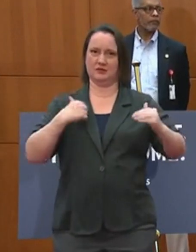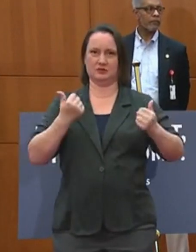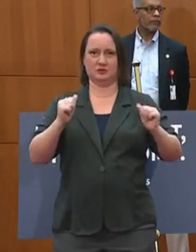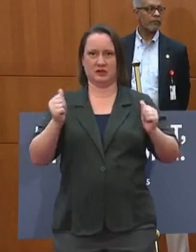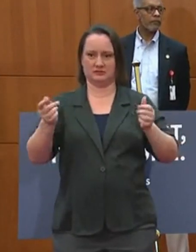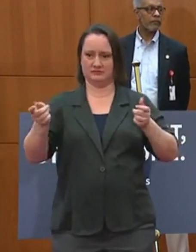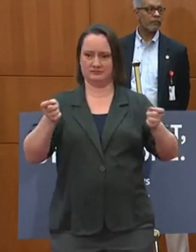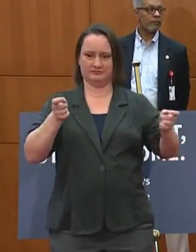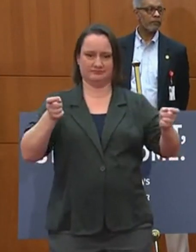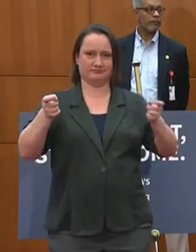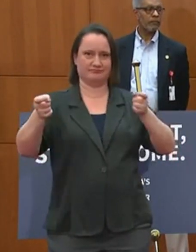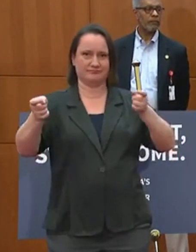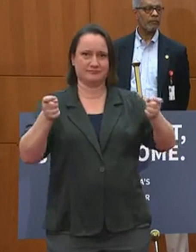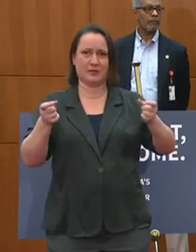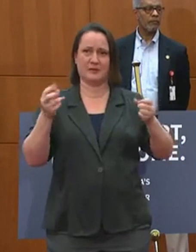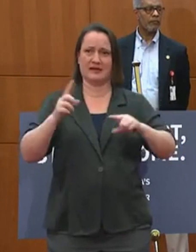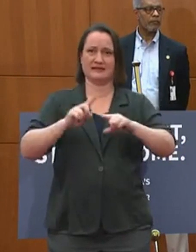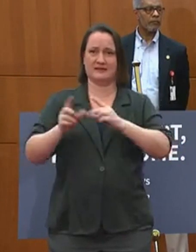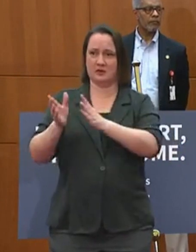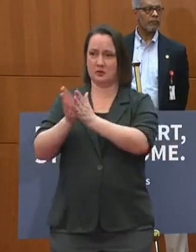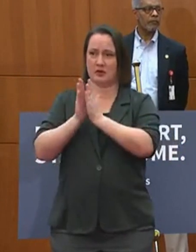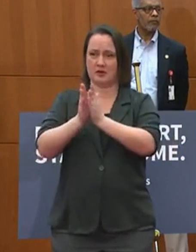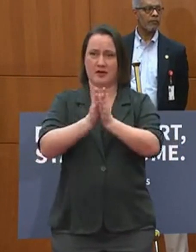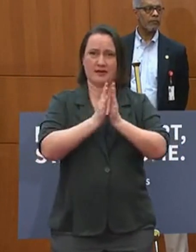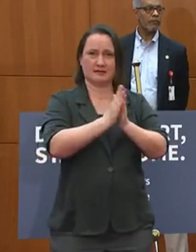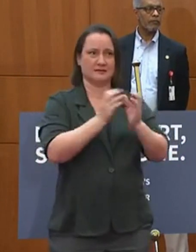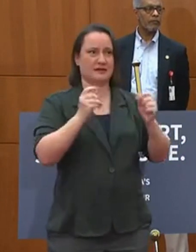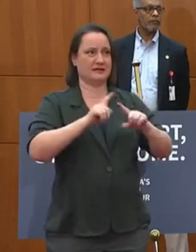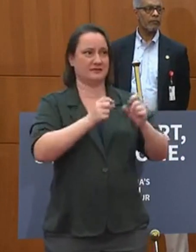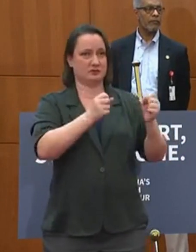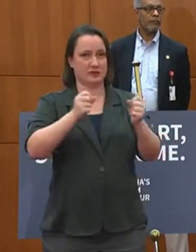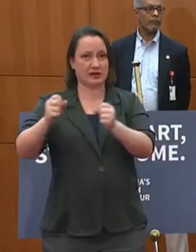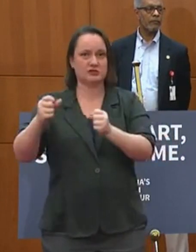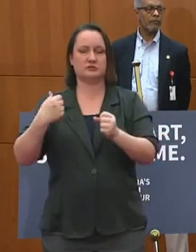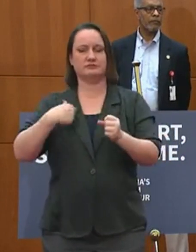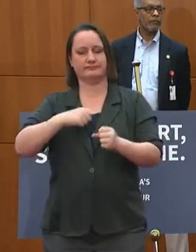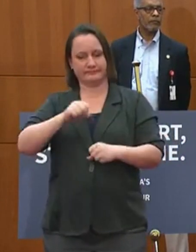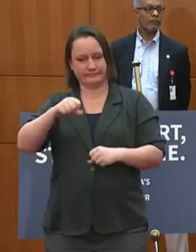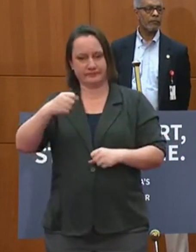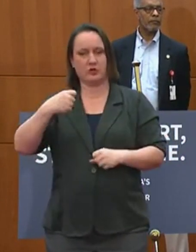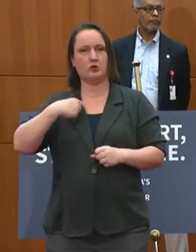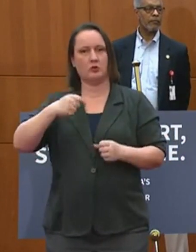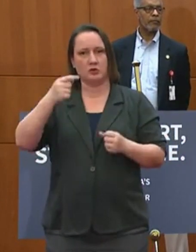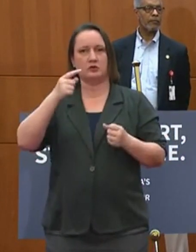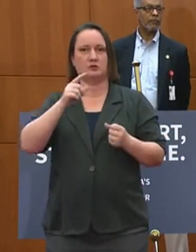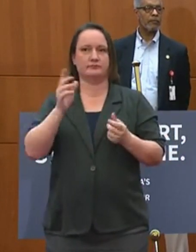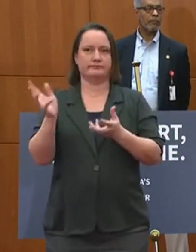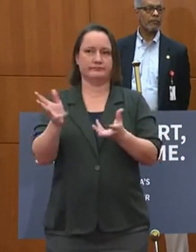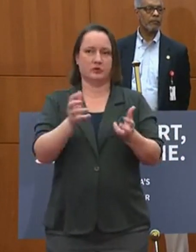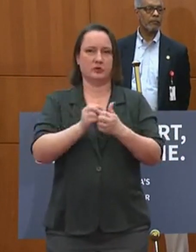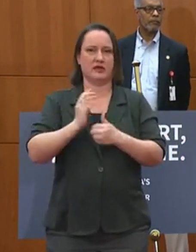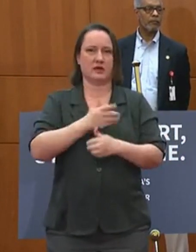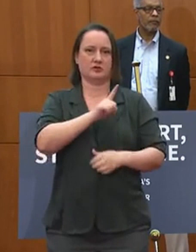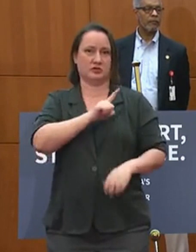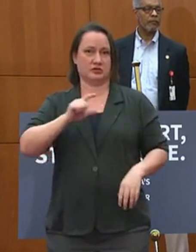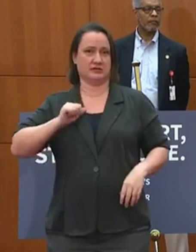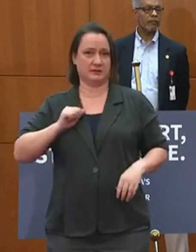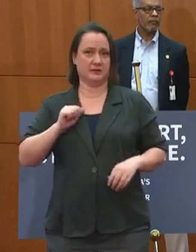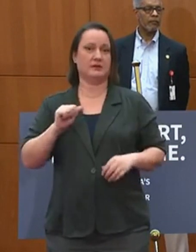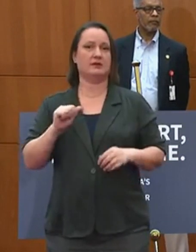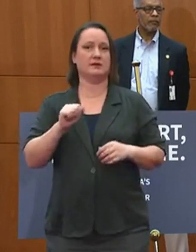lot of different requests, a lot of different strategies. I can assure you all those talks are going on with our General Assembly members. But